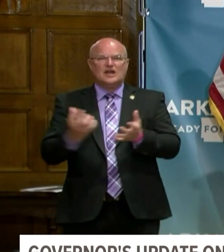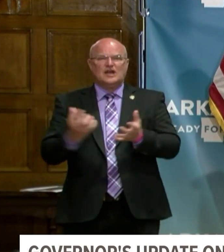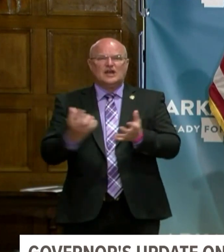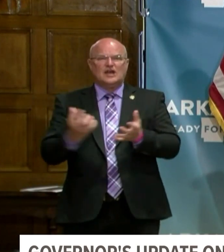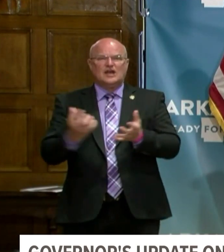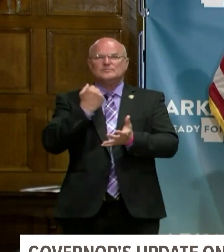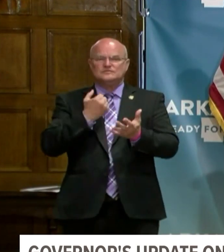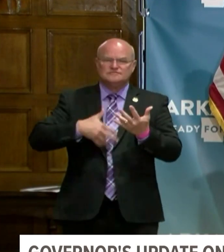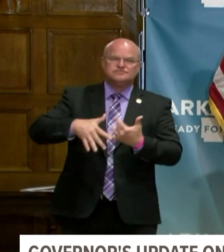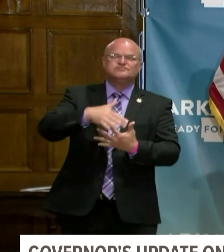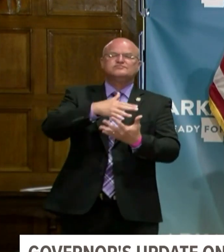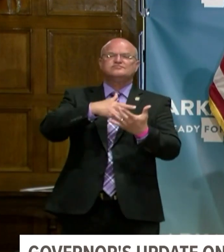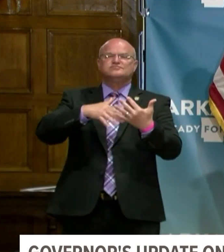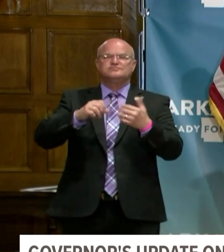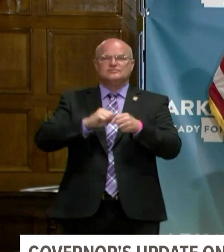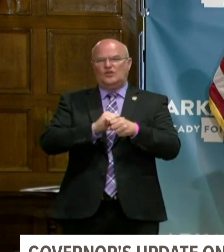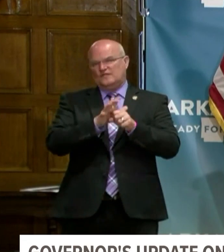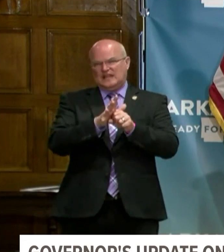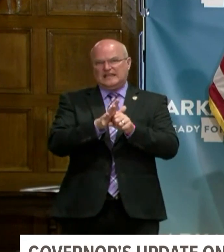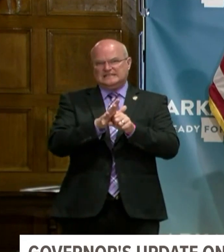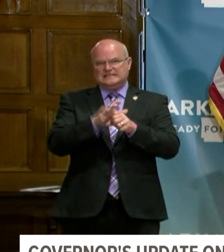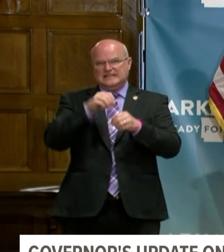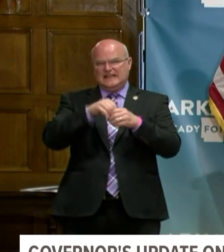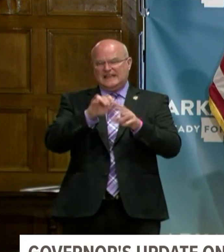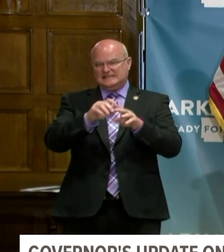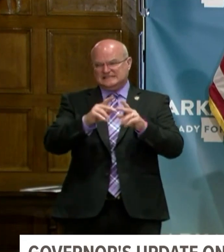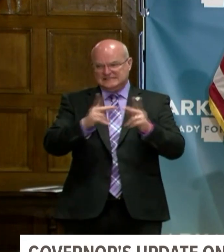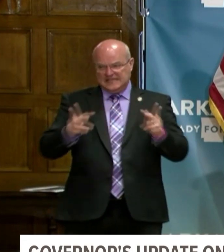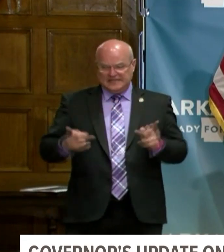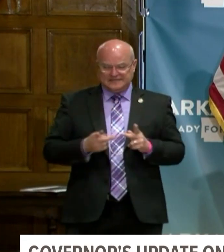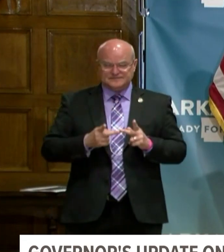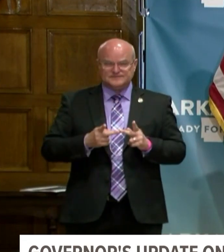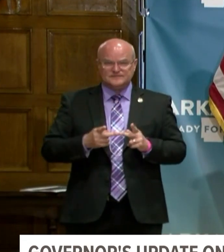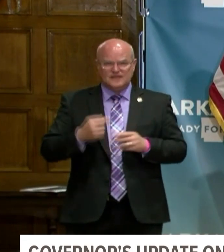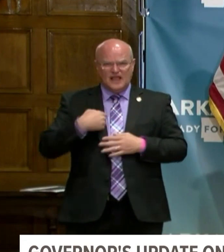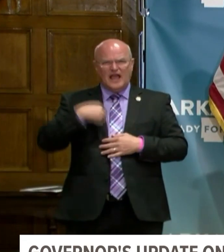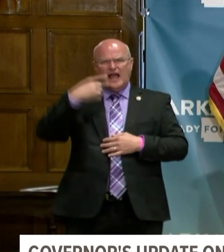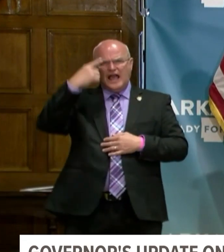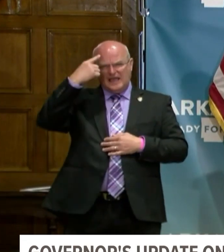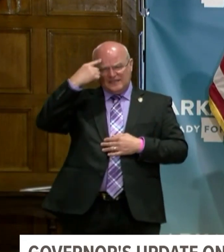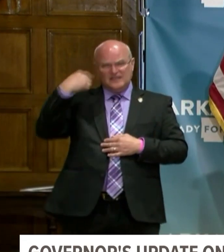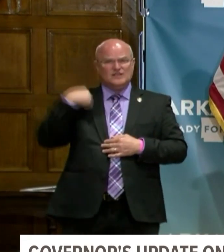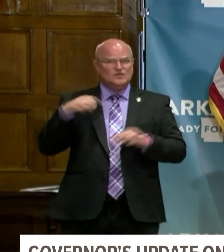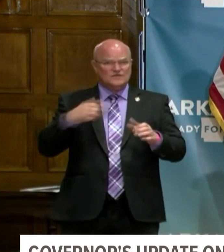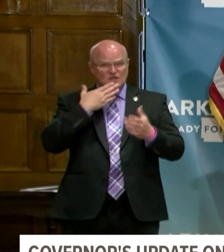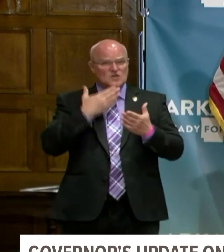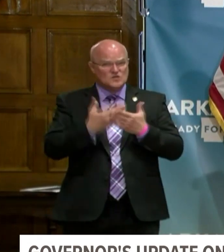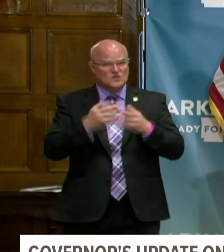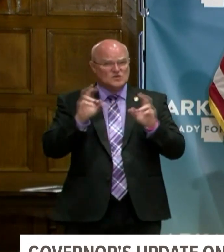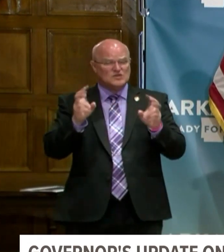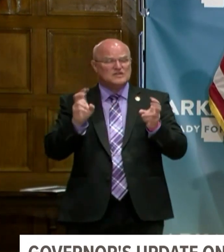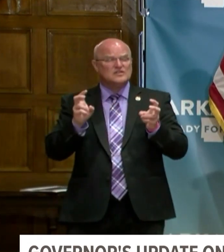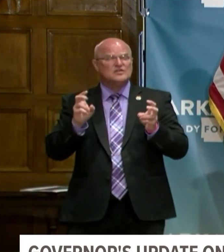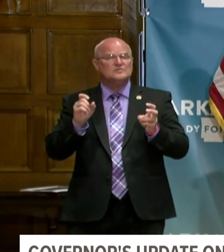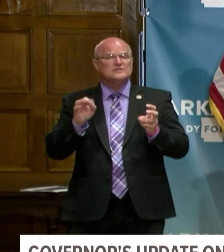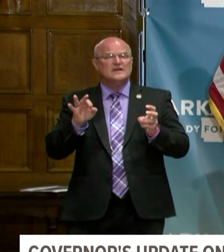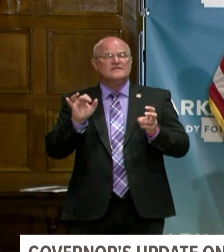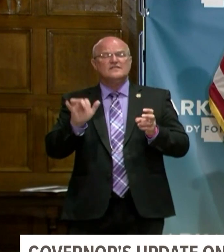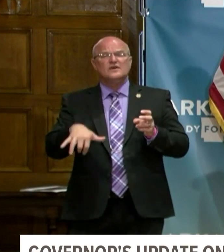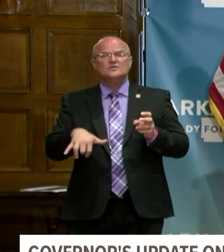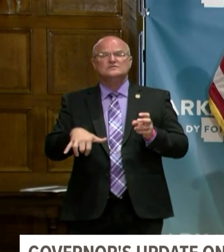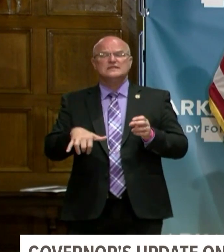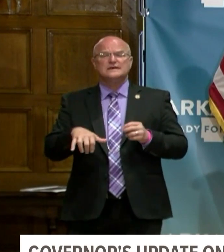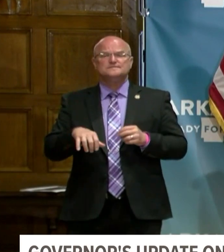to introduce COVID-19 into that setting. I think we've done fairly well in terms of